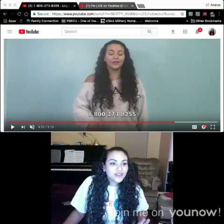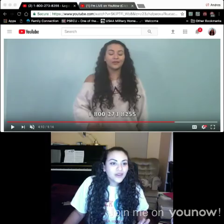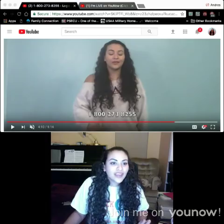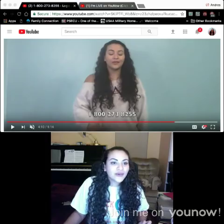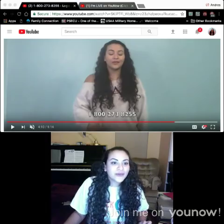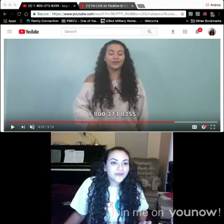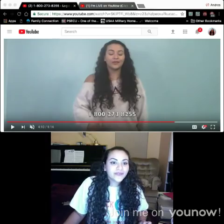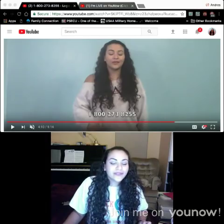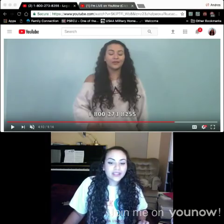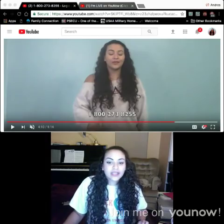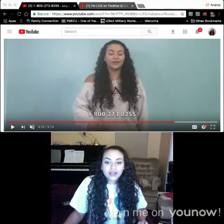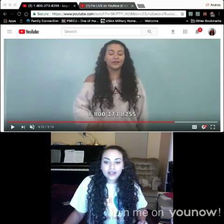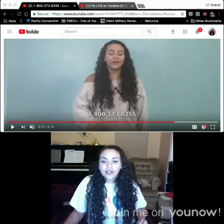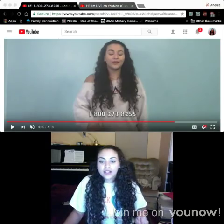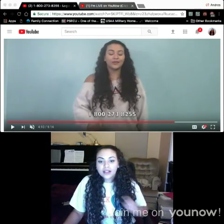Okay, cool.